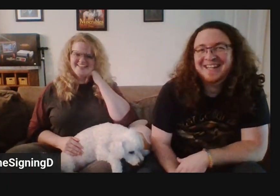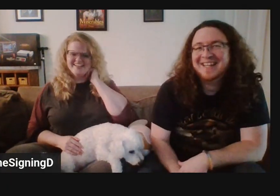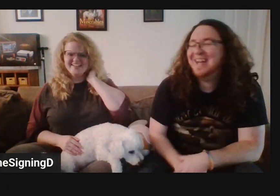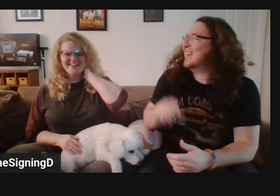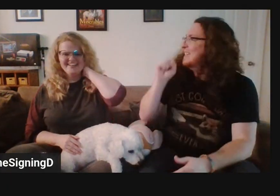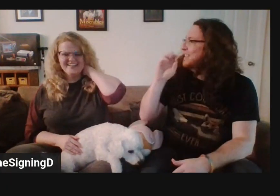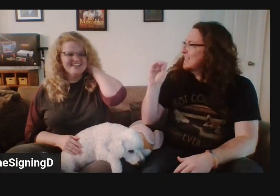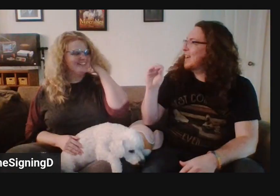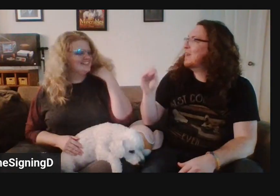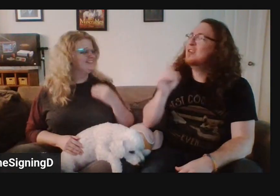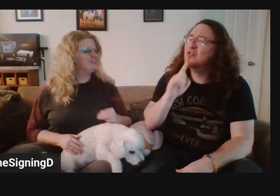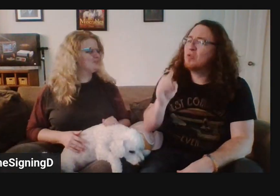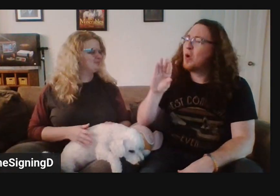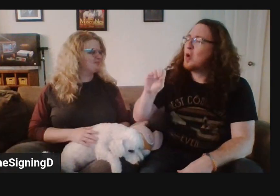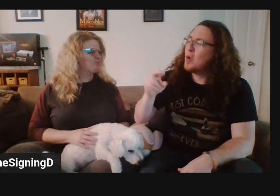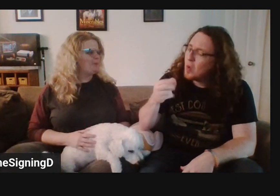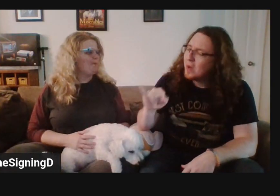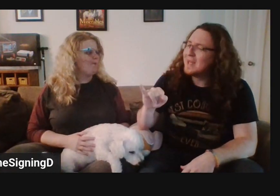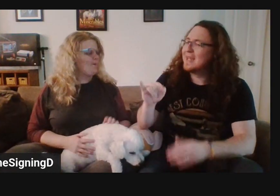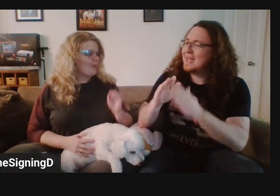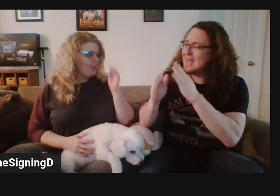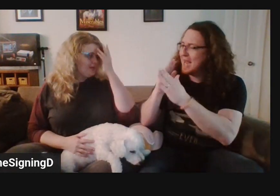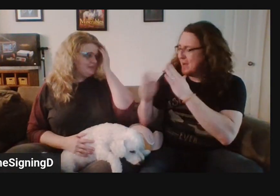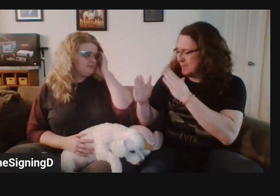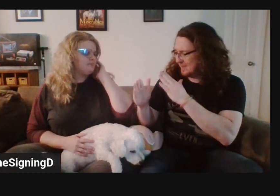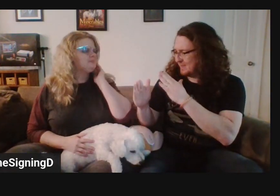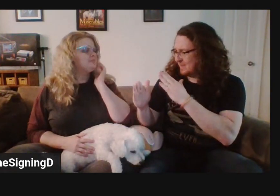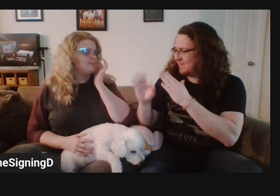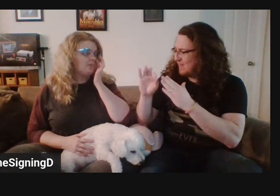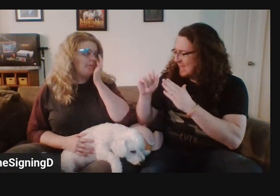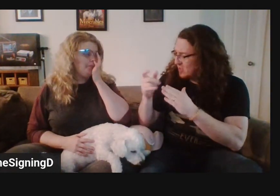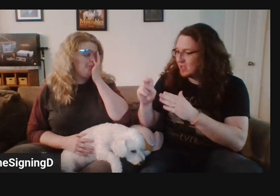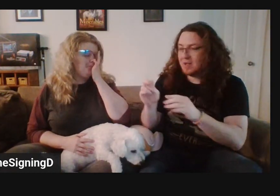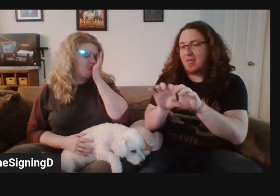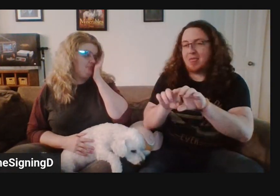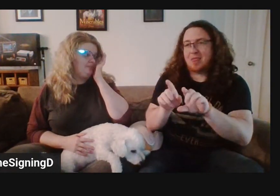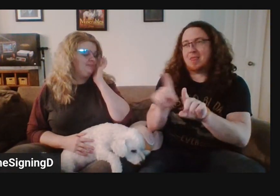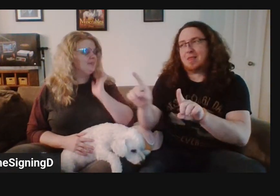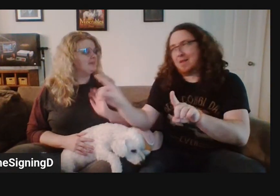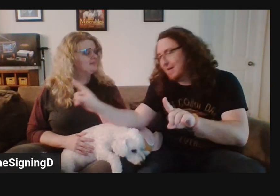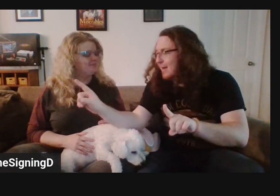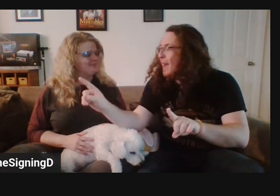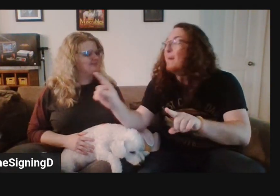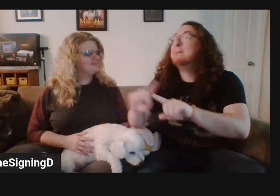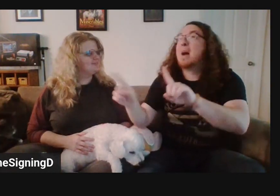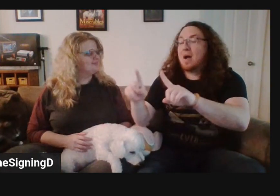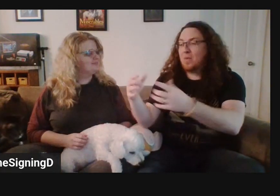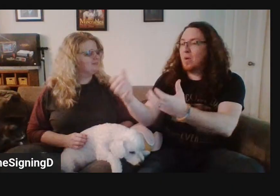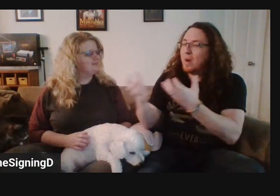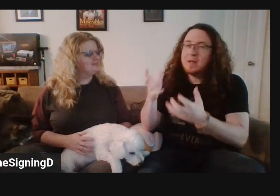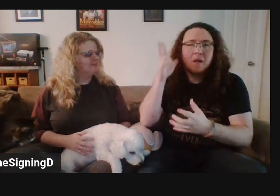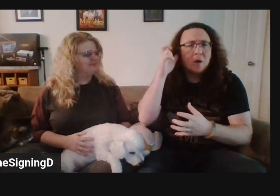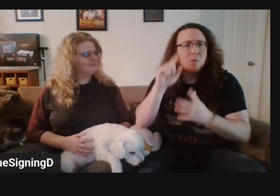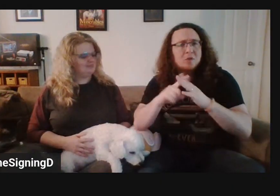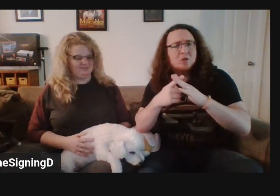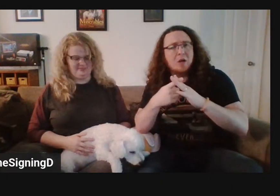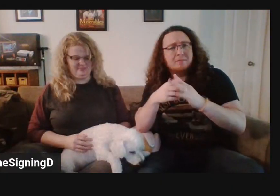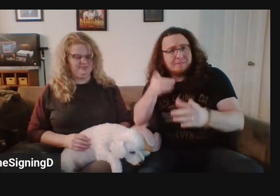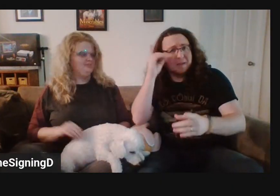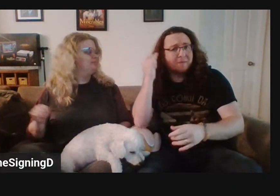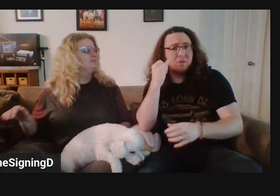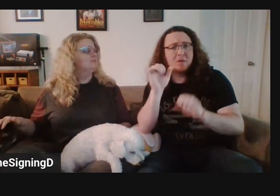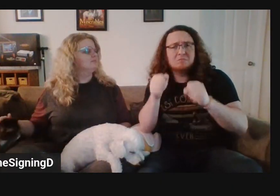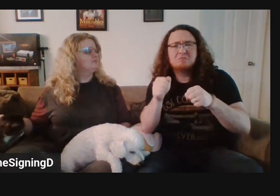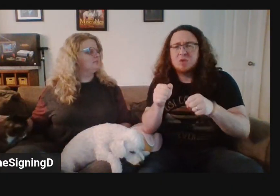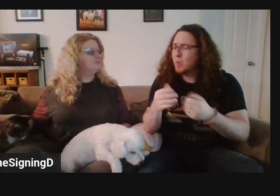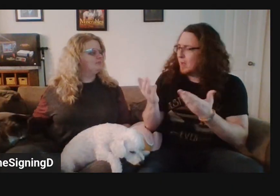So in true Corgi Town USA fashion, we digress. Yes. But we want to hear, we'll start, Derek, if you can